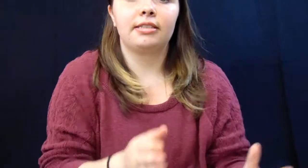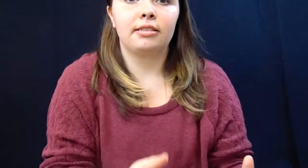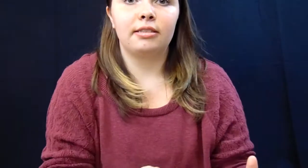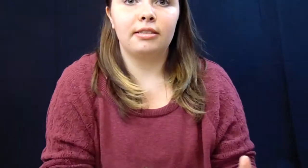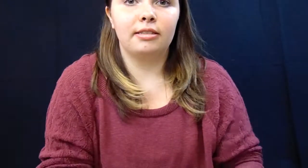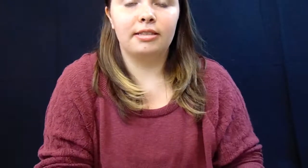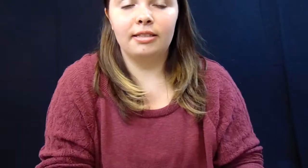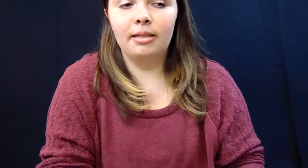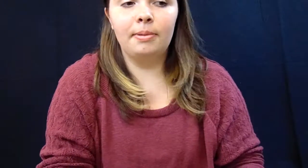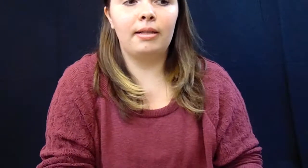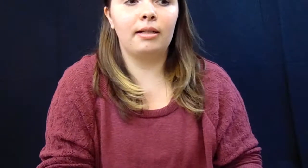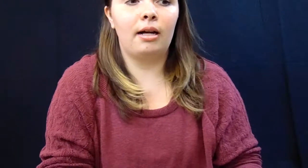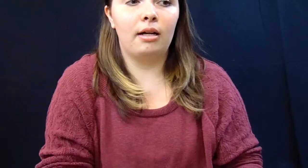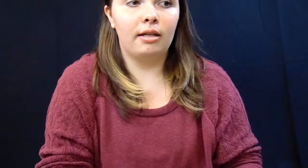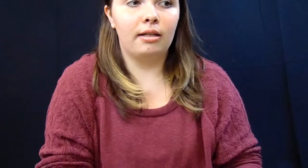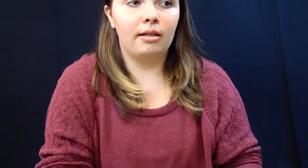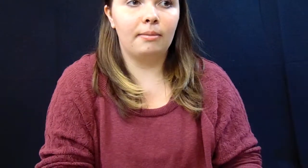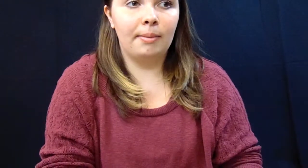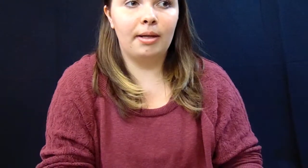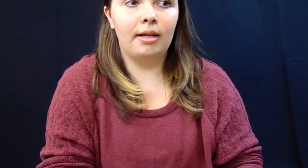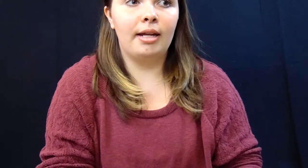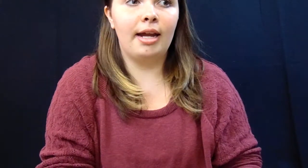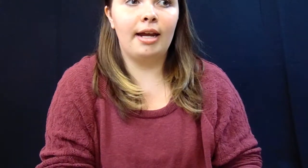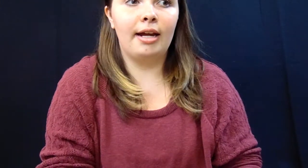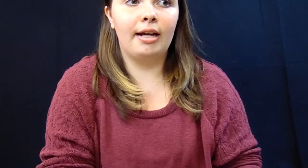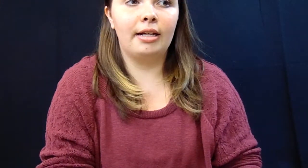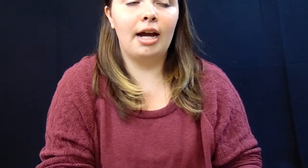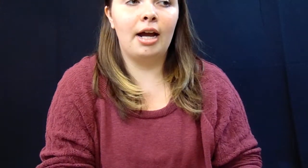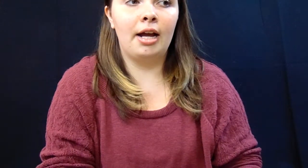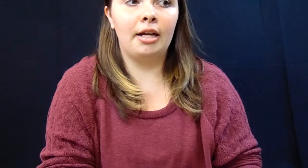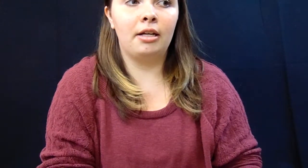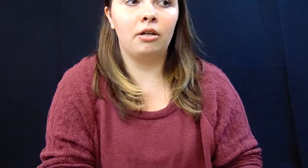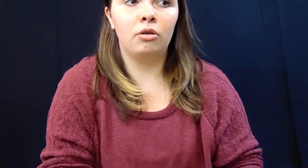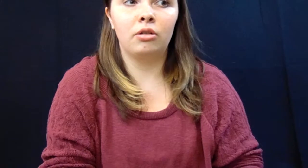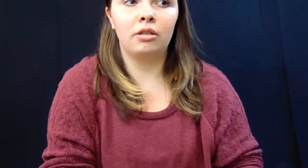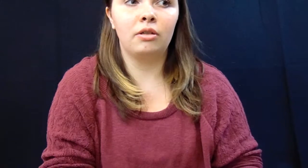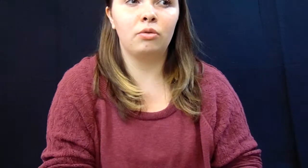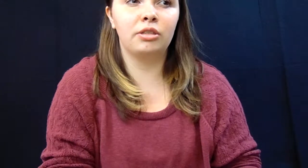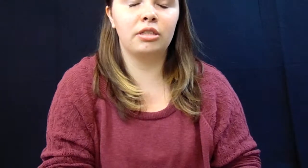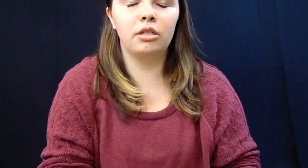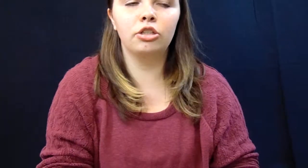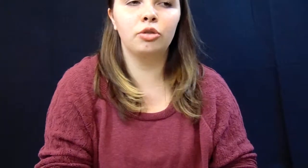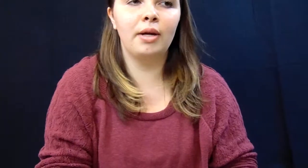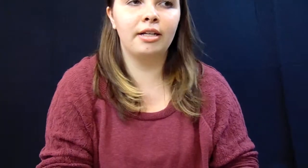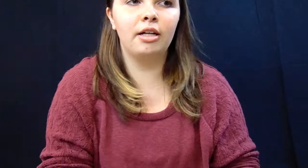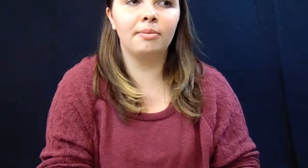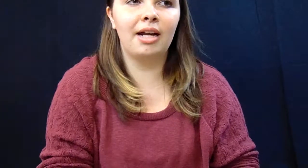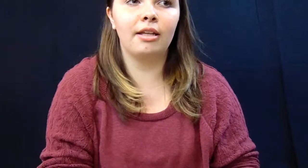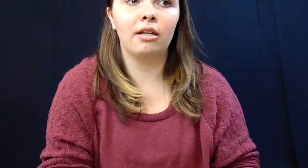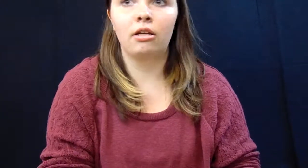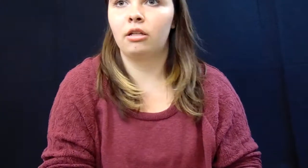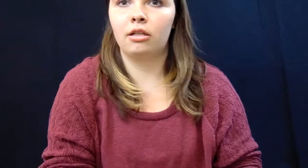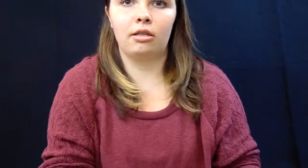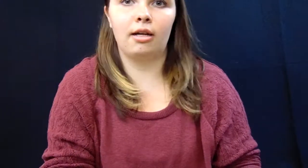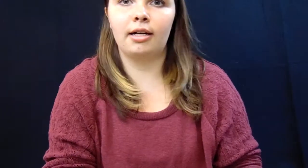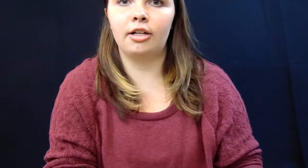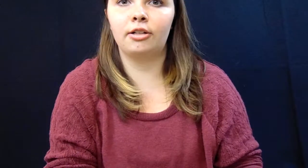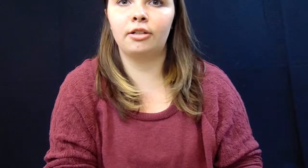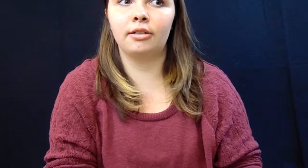sleeping in my bed and I was starting to wake up and I thought I heard